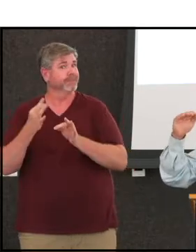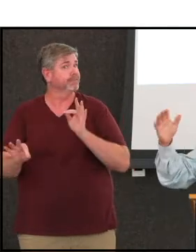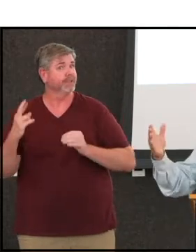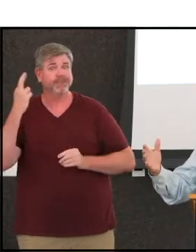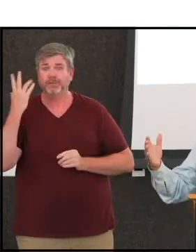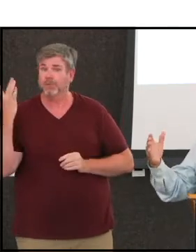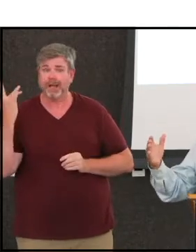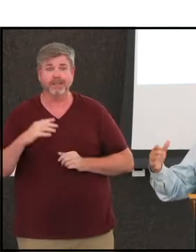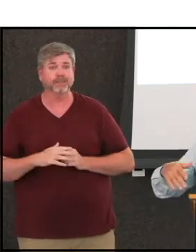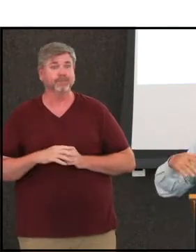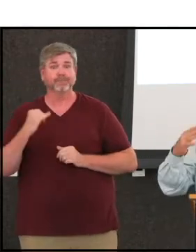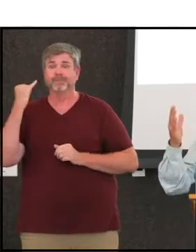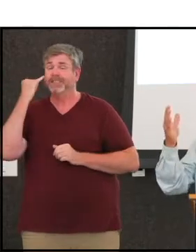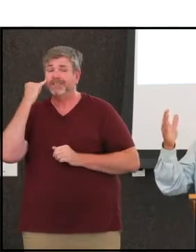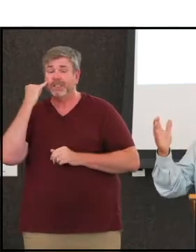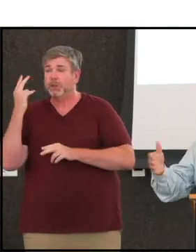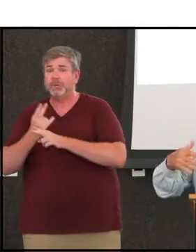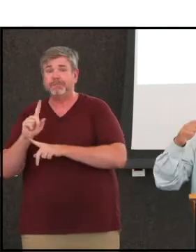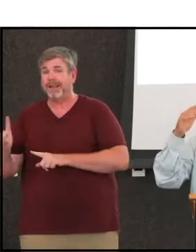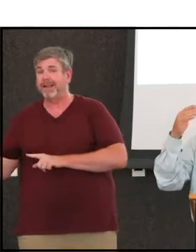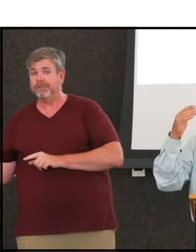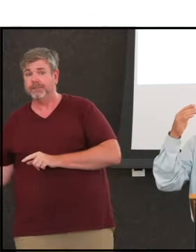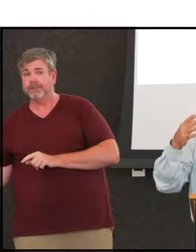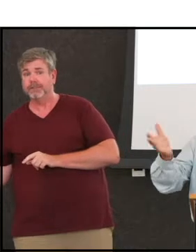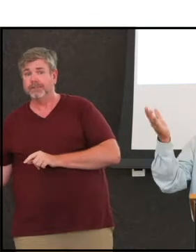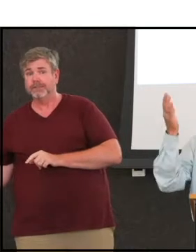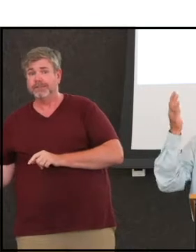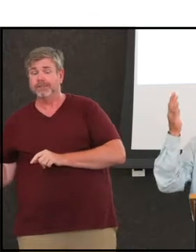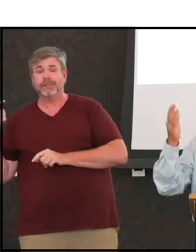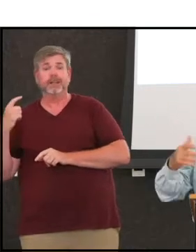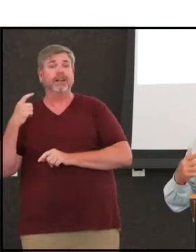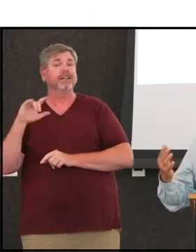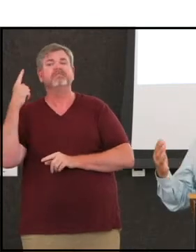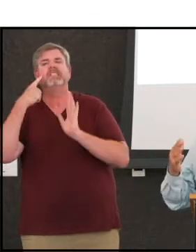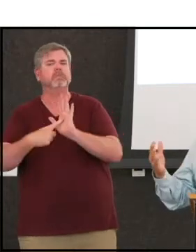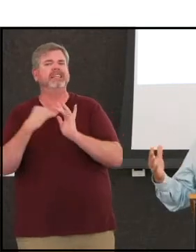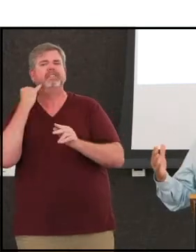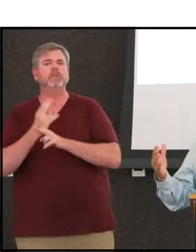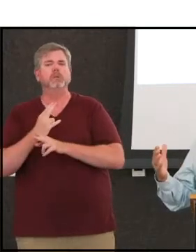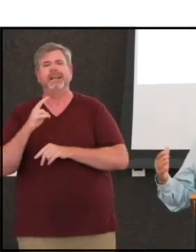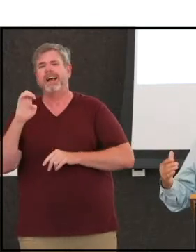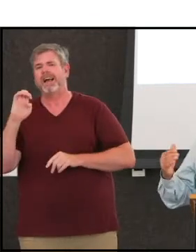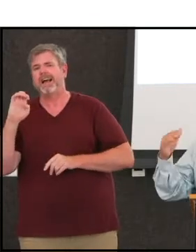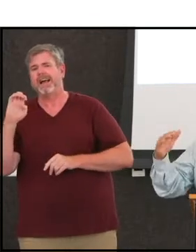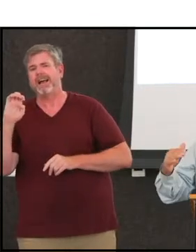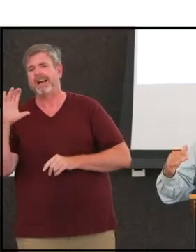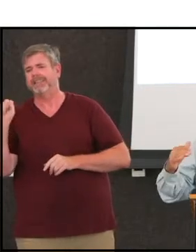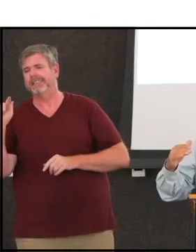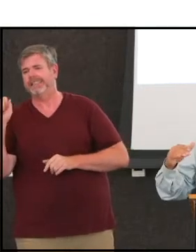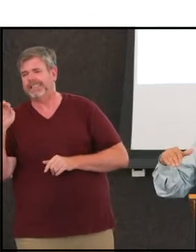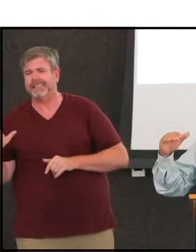using other substances, whether it is ecstasy or cocaine or methamphetamine, whatever it may be, a lot